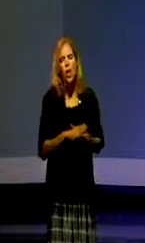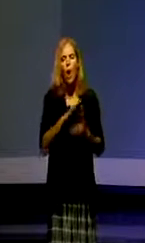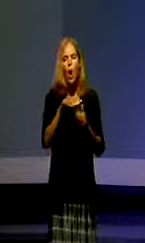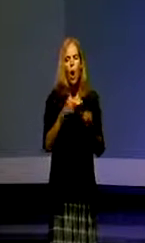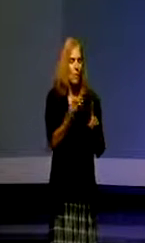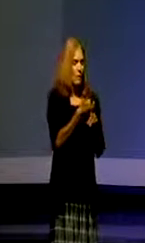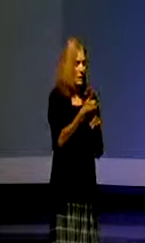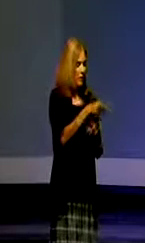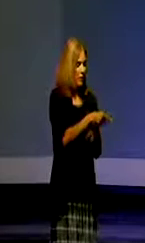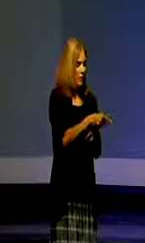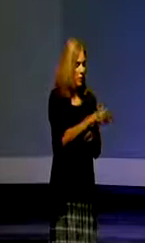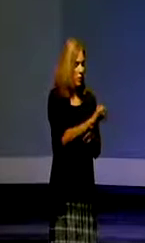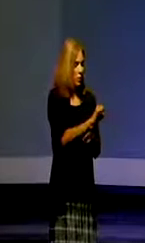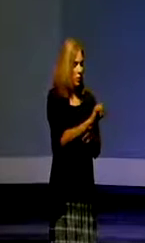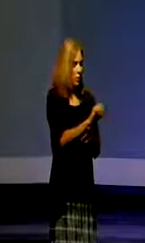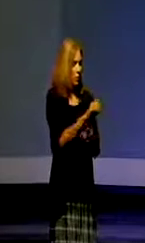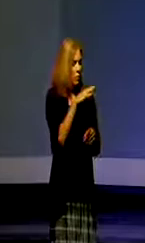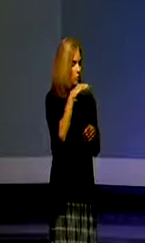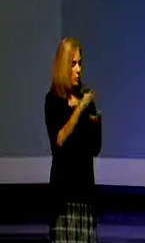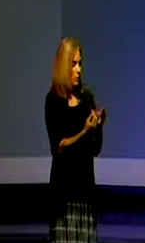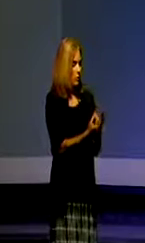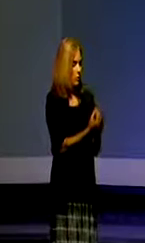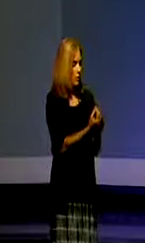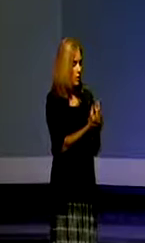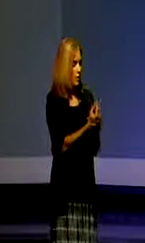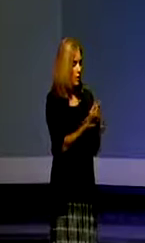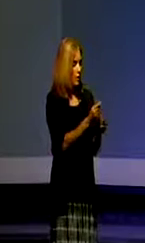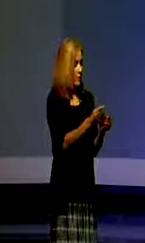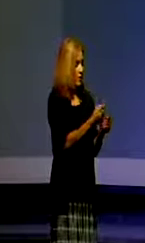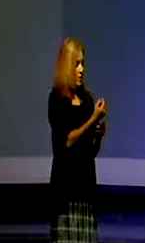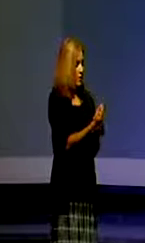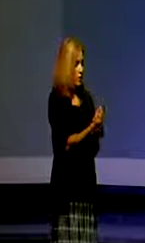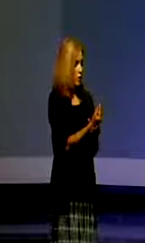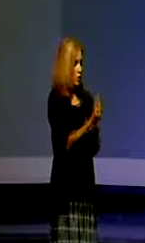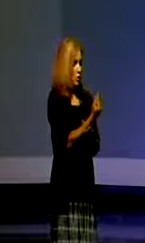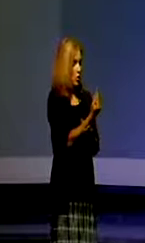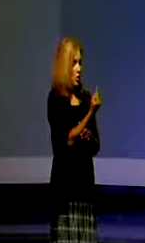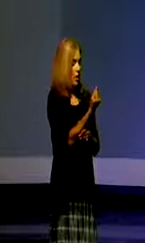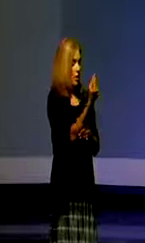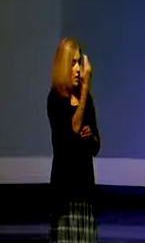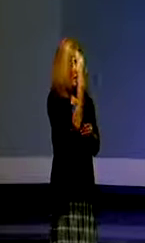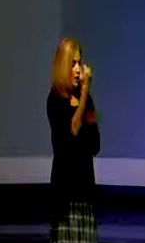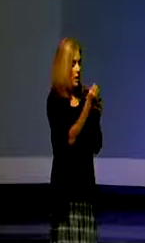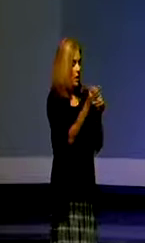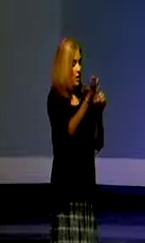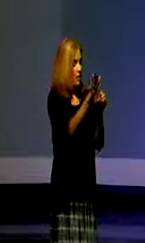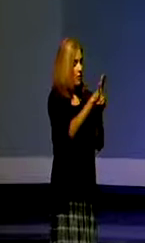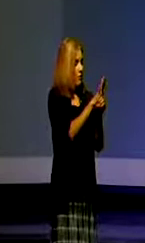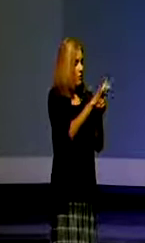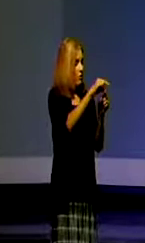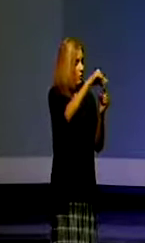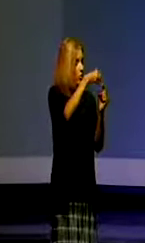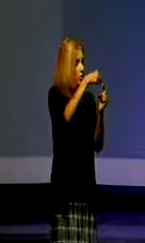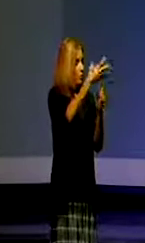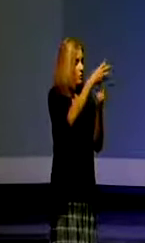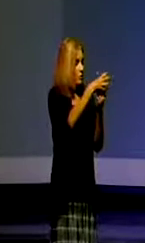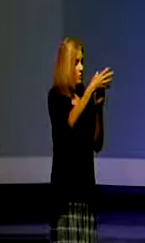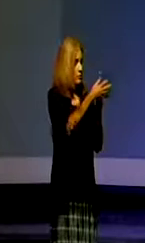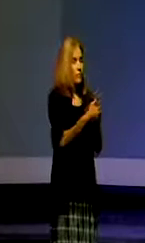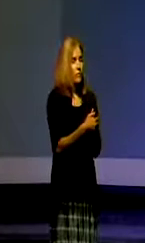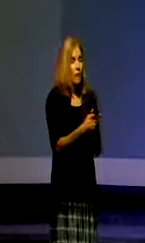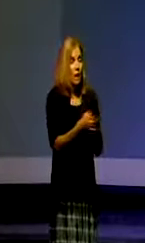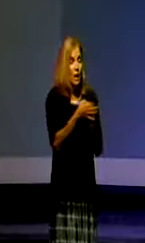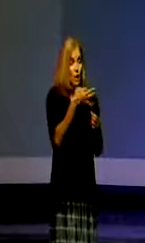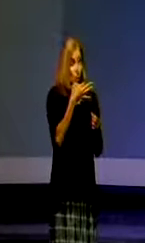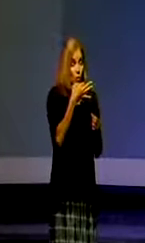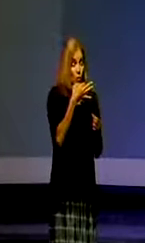by itself, the soil produces grain, first the stalk, then the head, and then the full kernel in the head. As